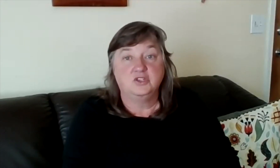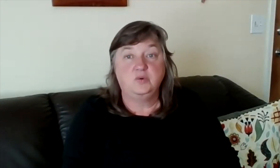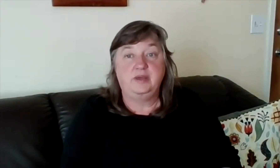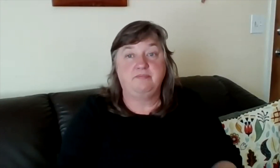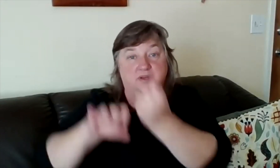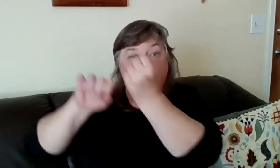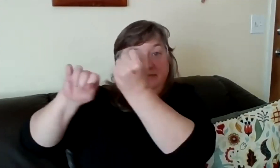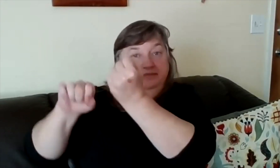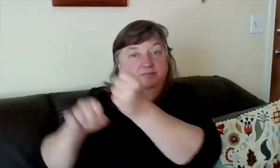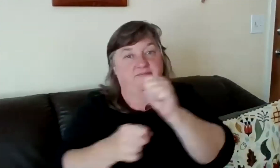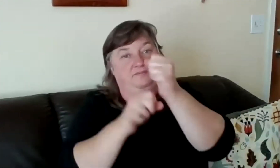Sweep.